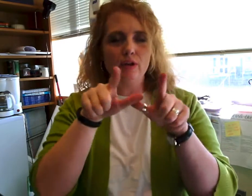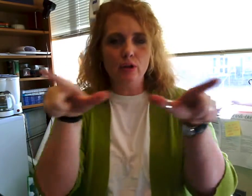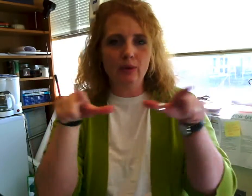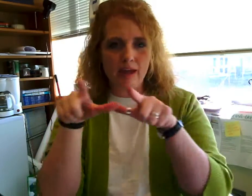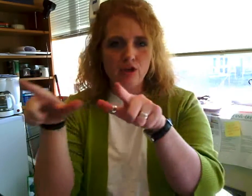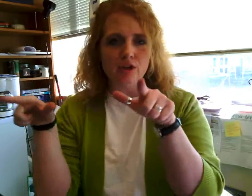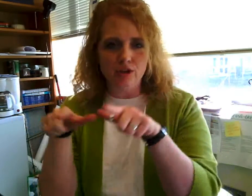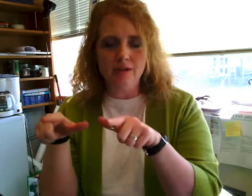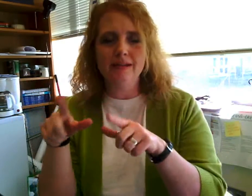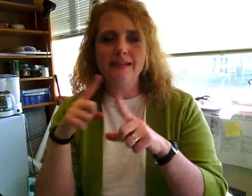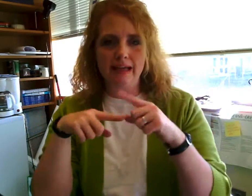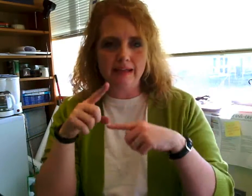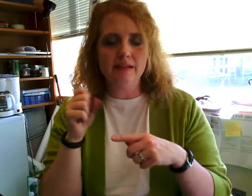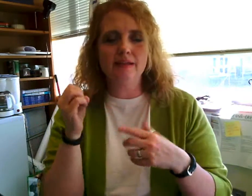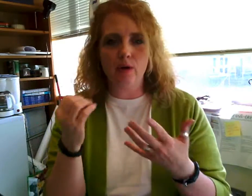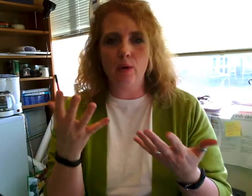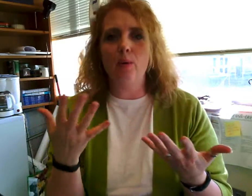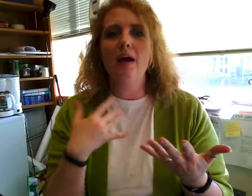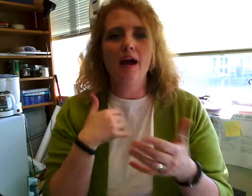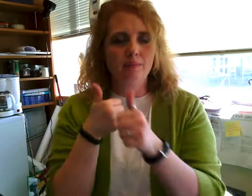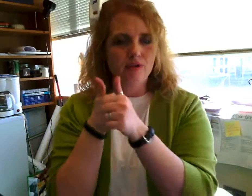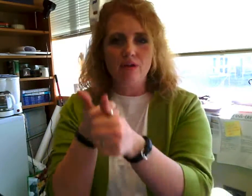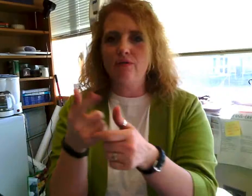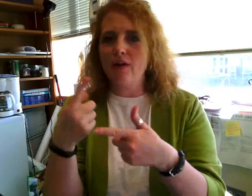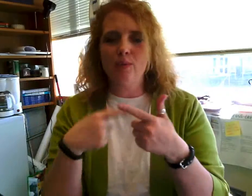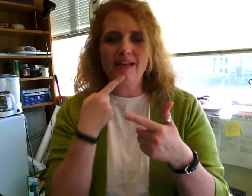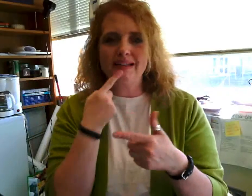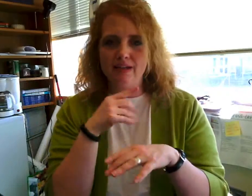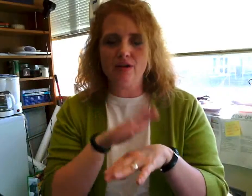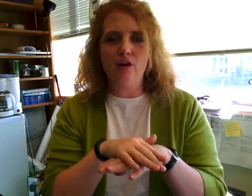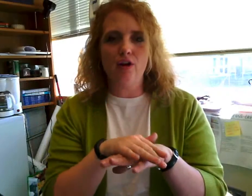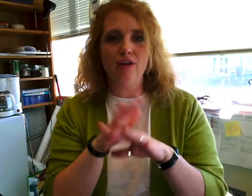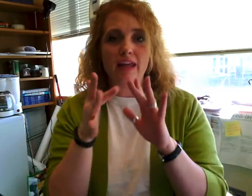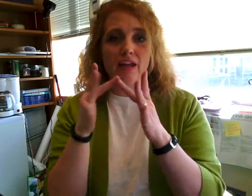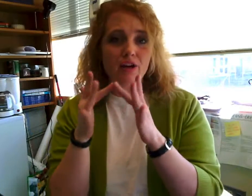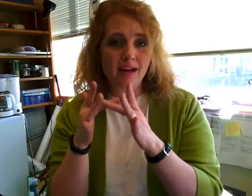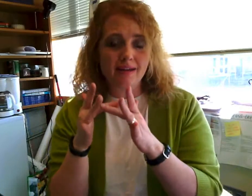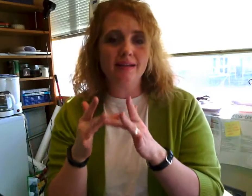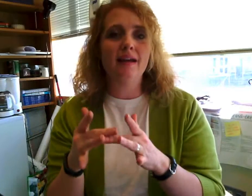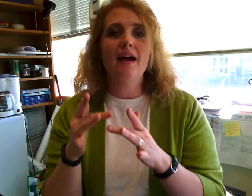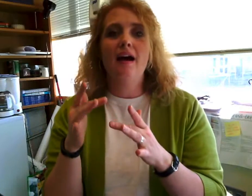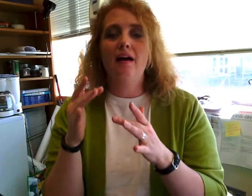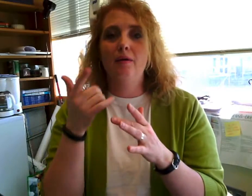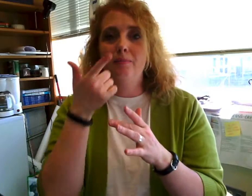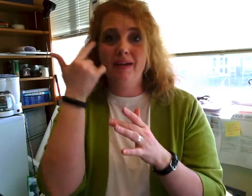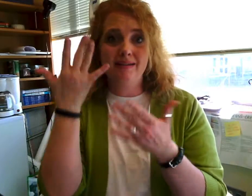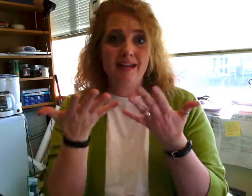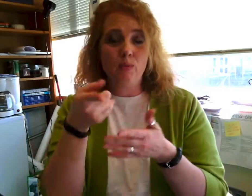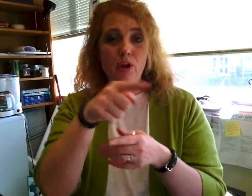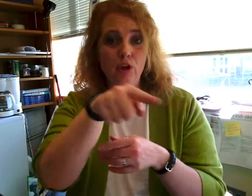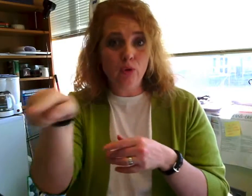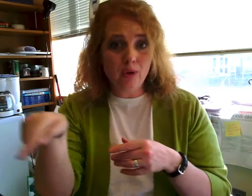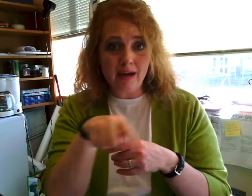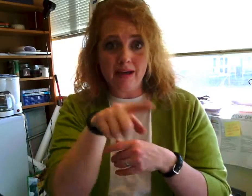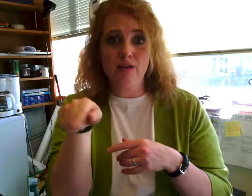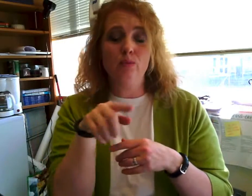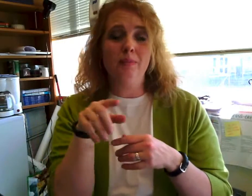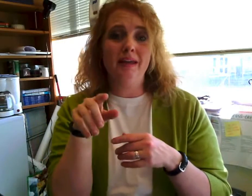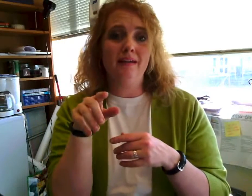different locational signs, so I'm just going to follow what it says on the internet because that's what you guys will